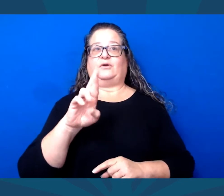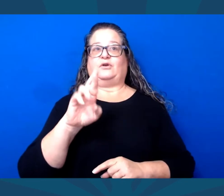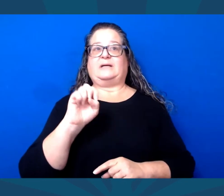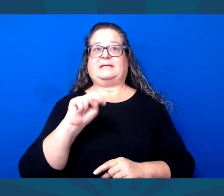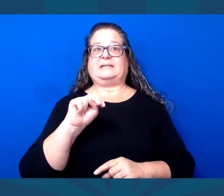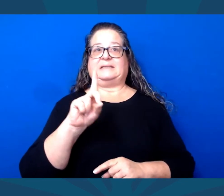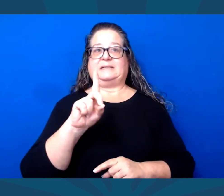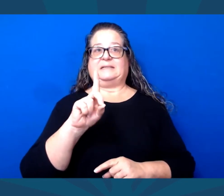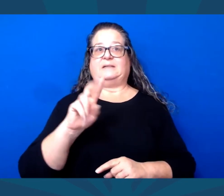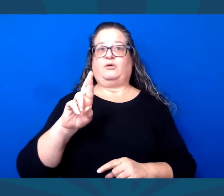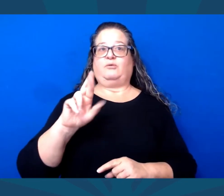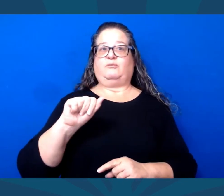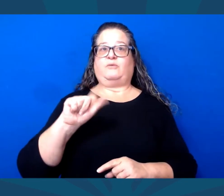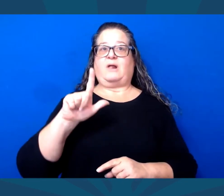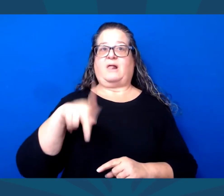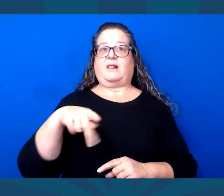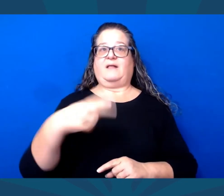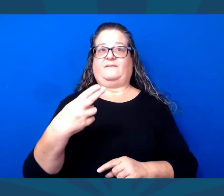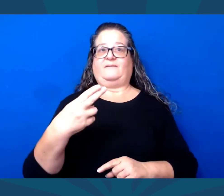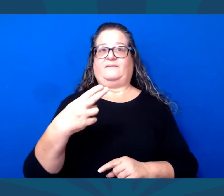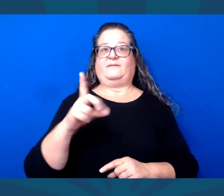David Abernathy,